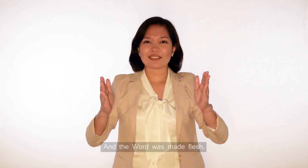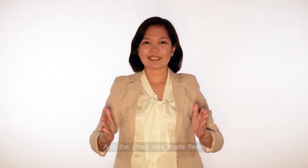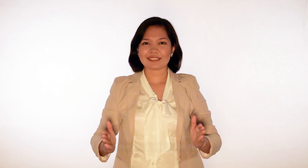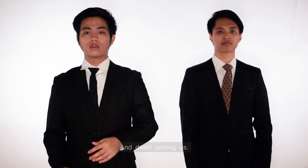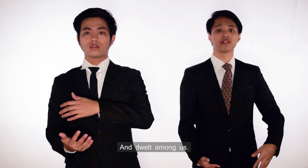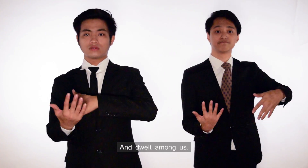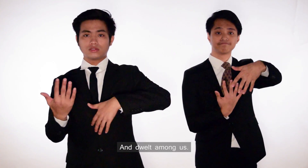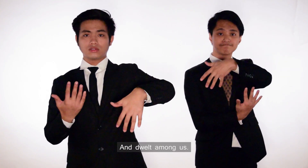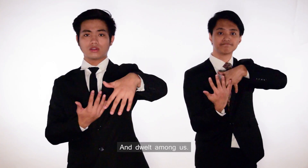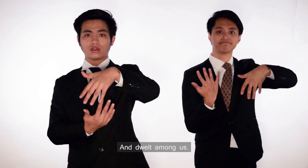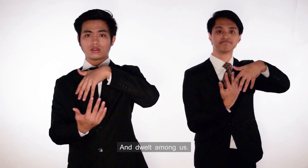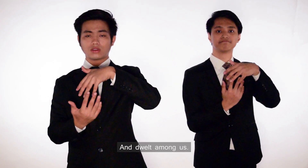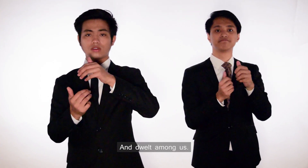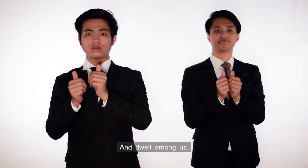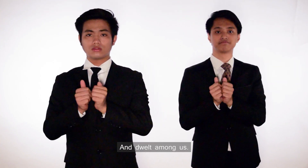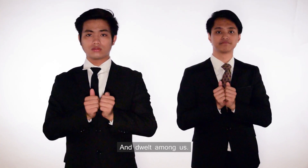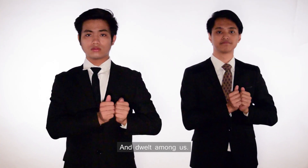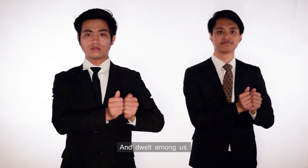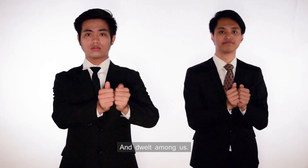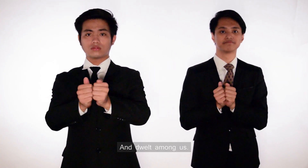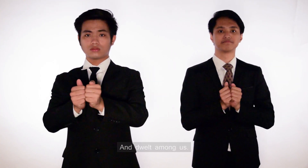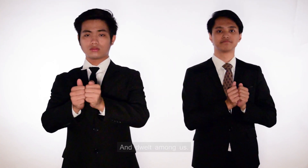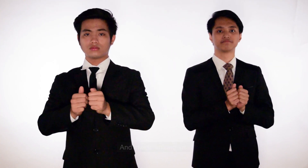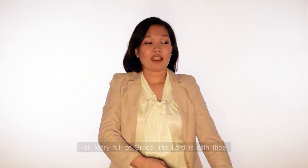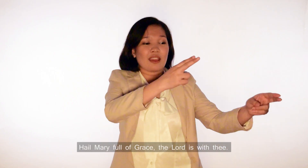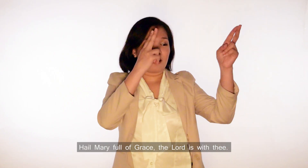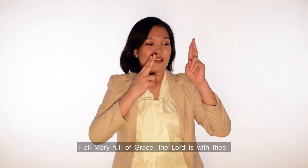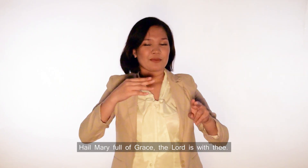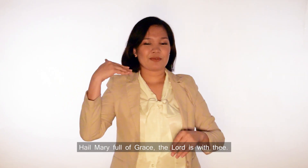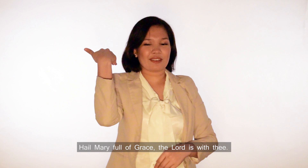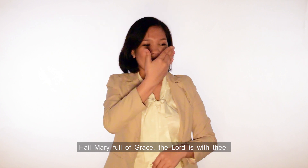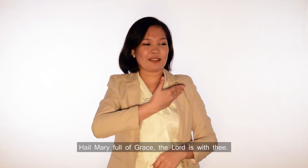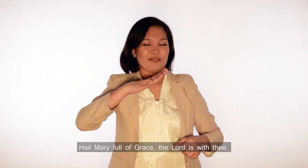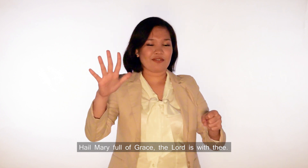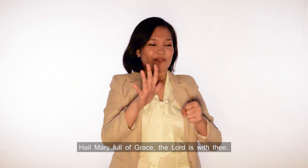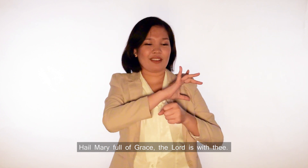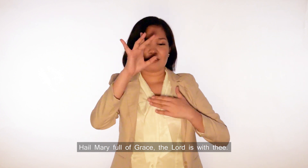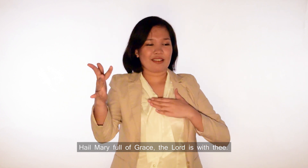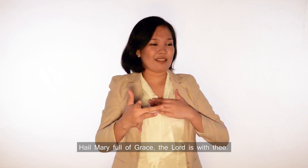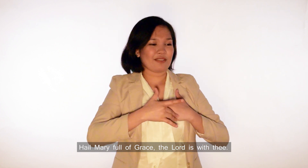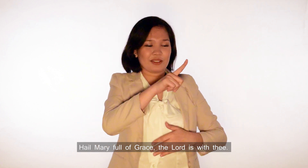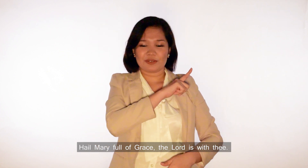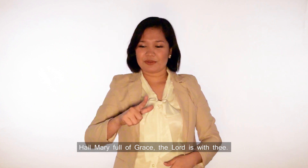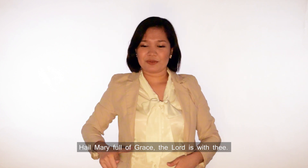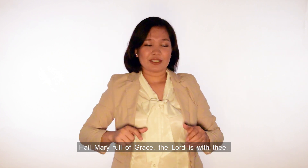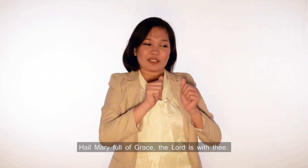flesh. And dwelt among us. Hail Mary, full of grace, the Lord is with